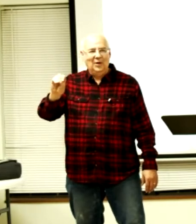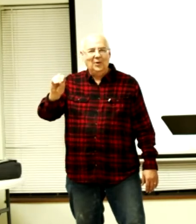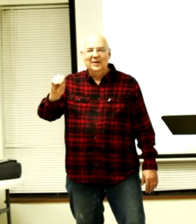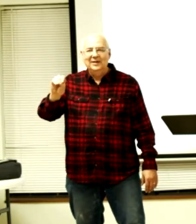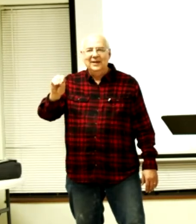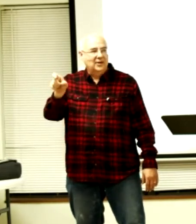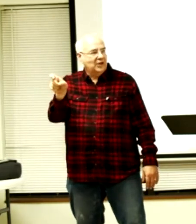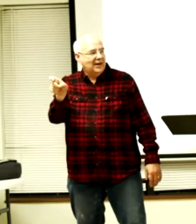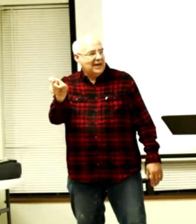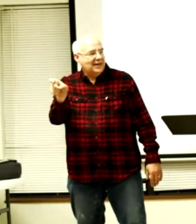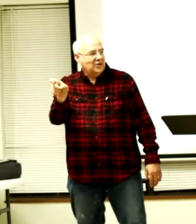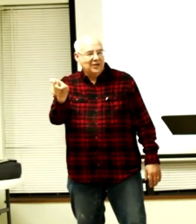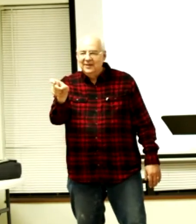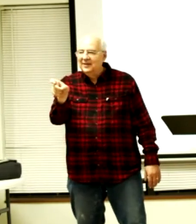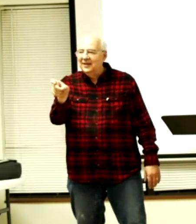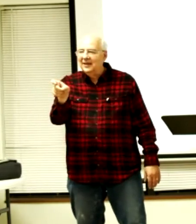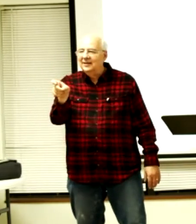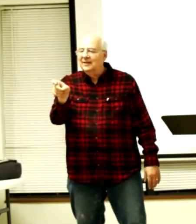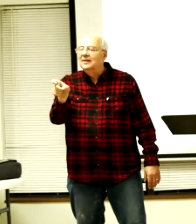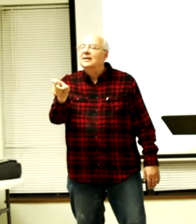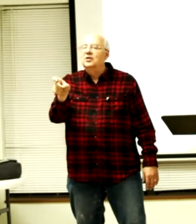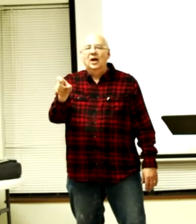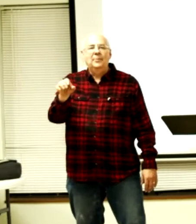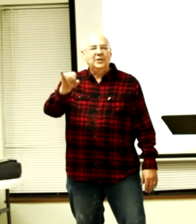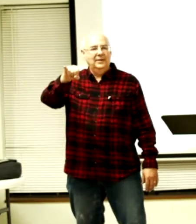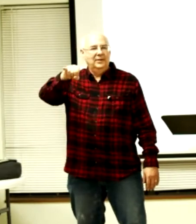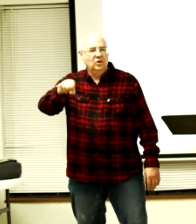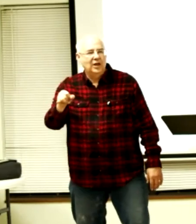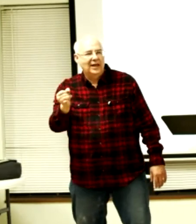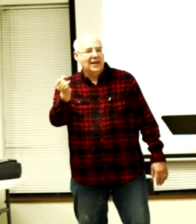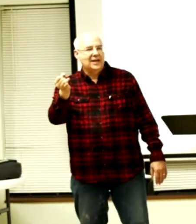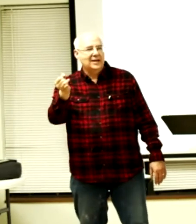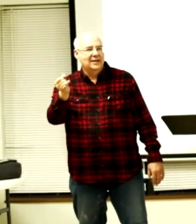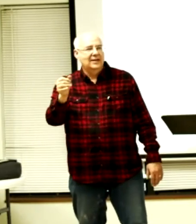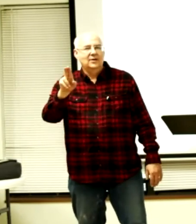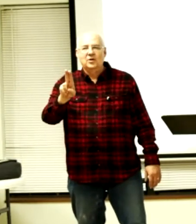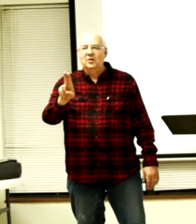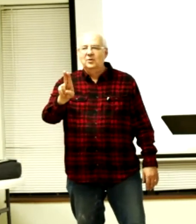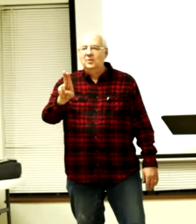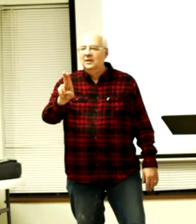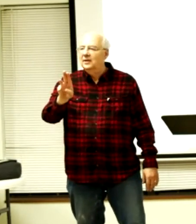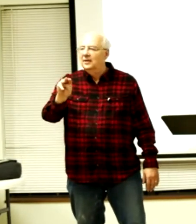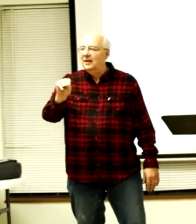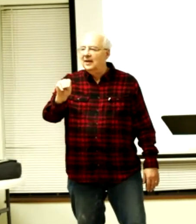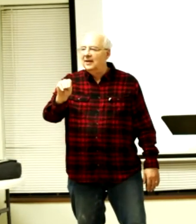O, and there's our X. Okay. Jumped. J, U,